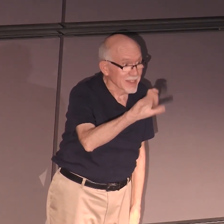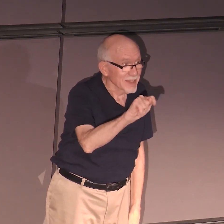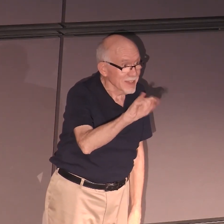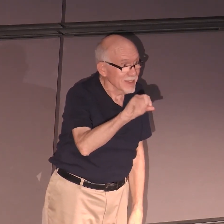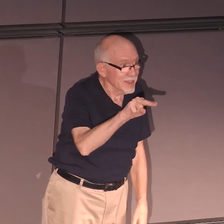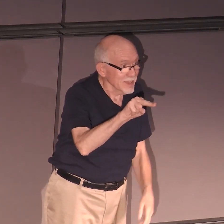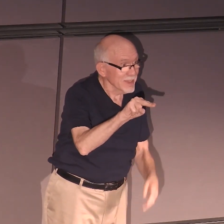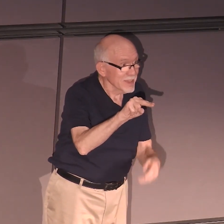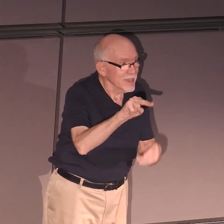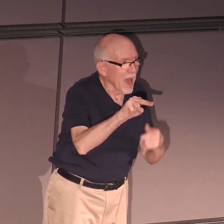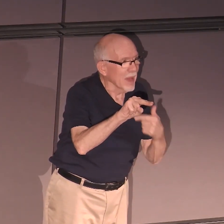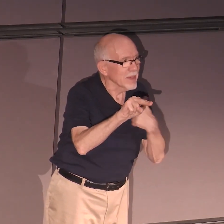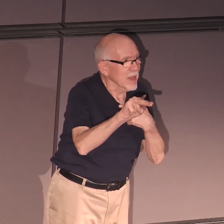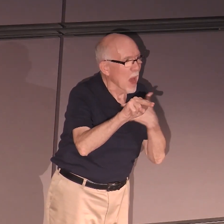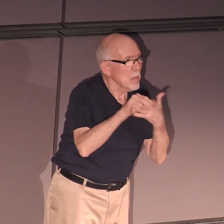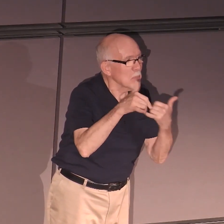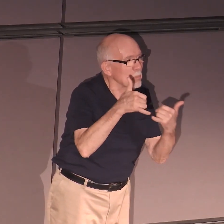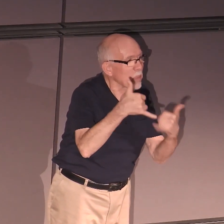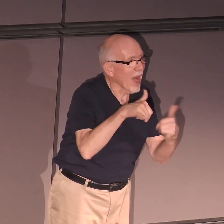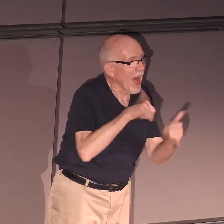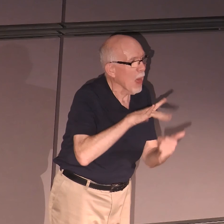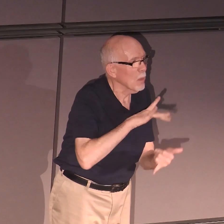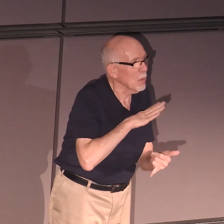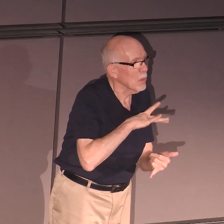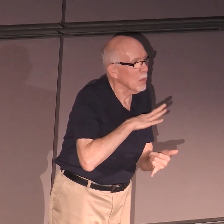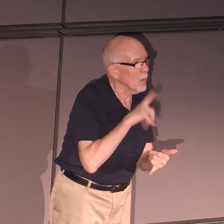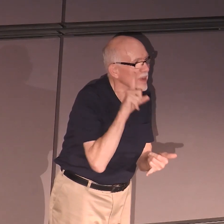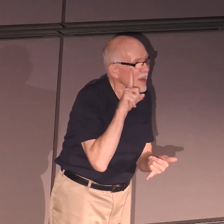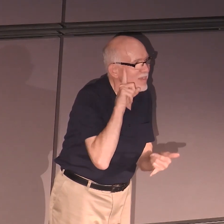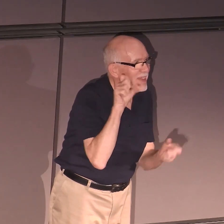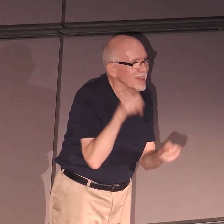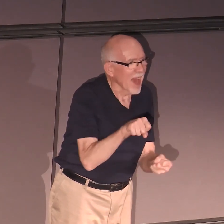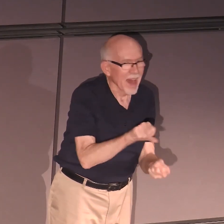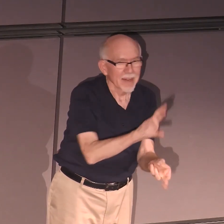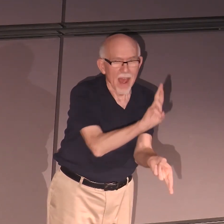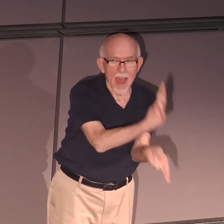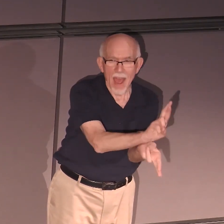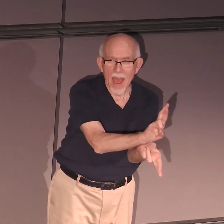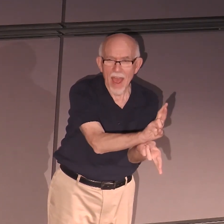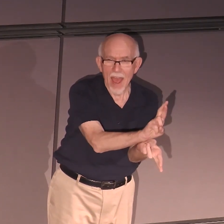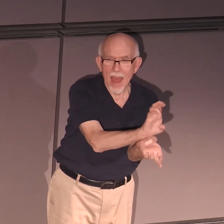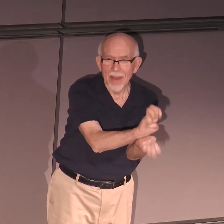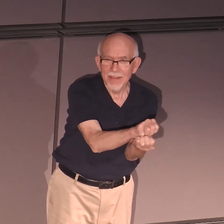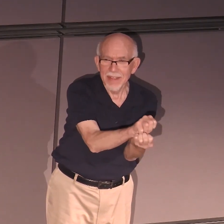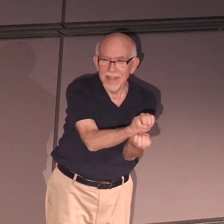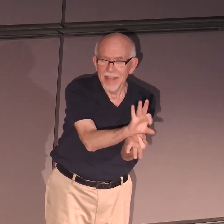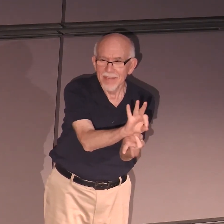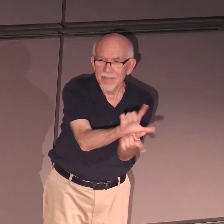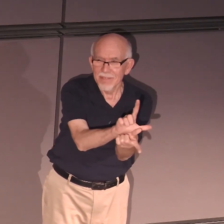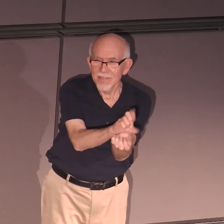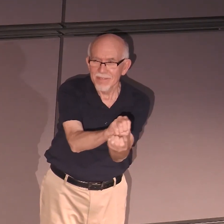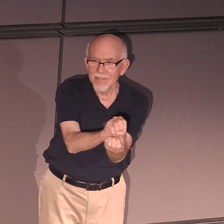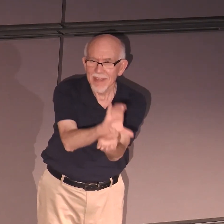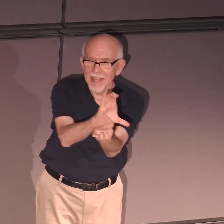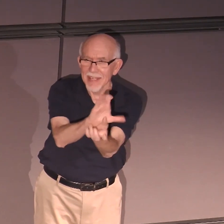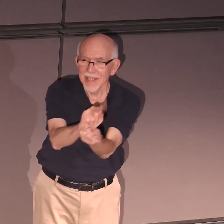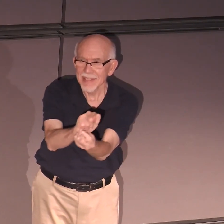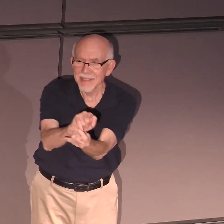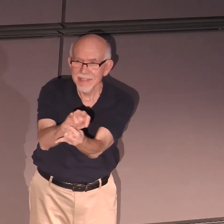The title of the piece is Reflection. And when I introduce the title, I like to play with the word reflection by